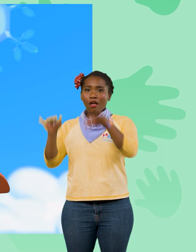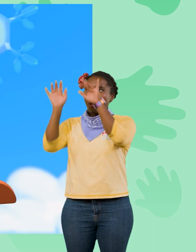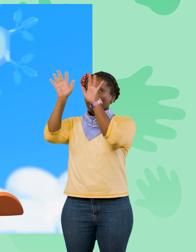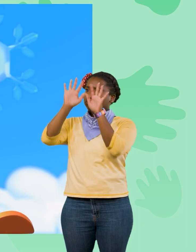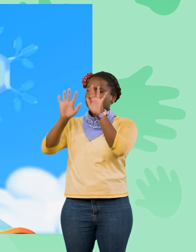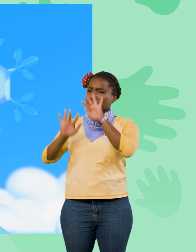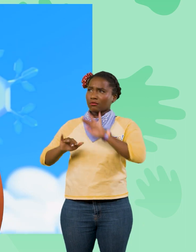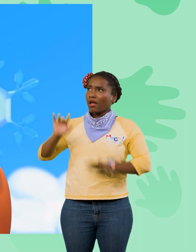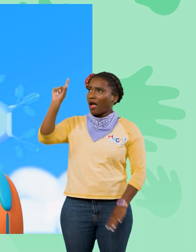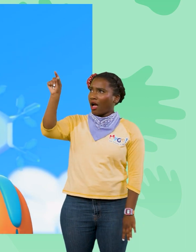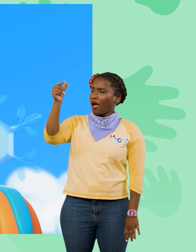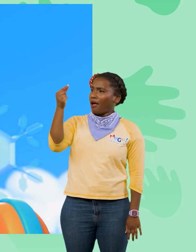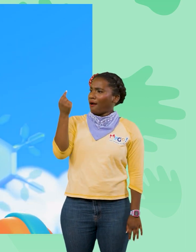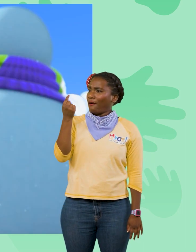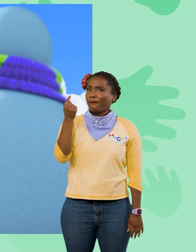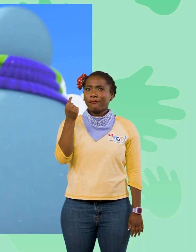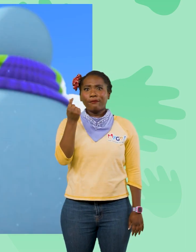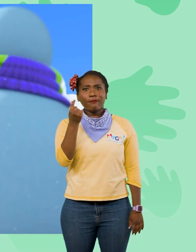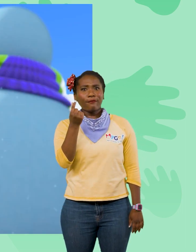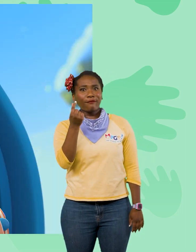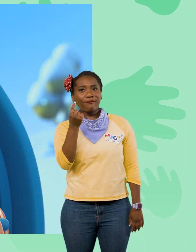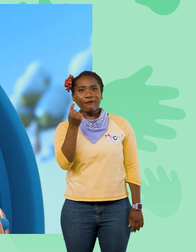Look at that snowflake.